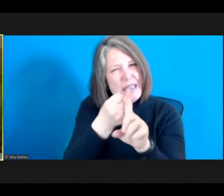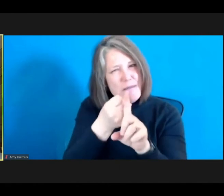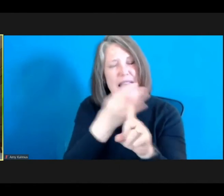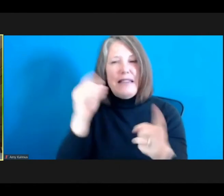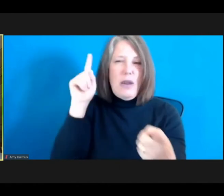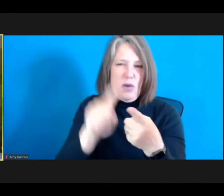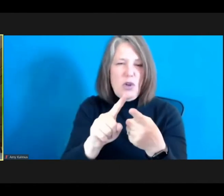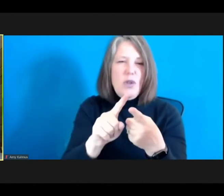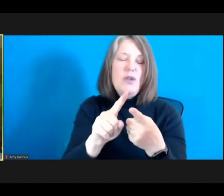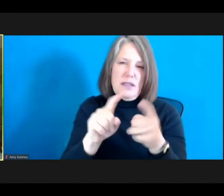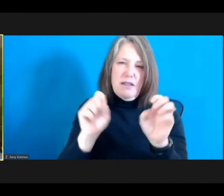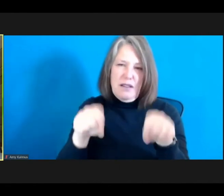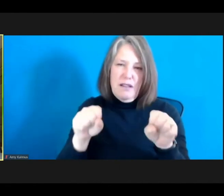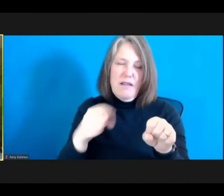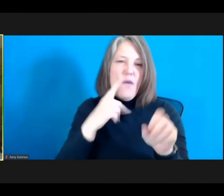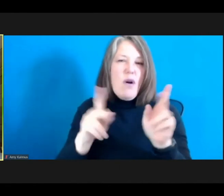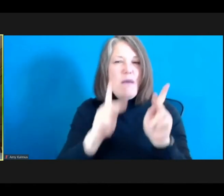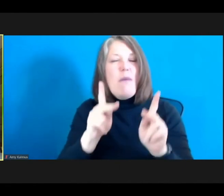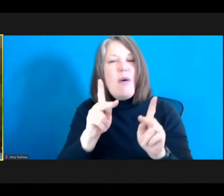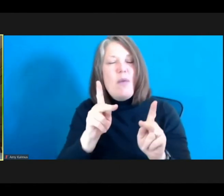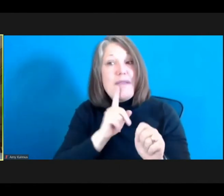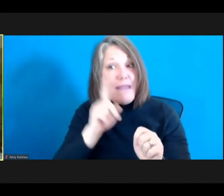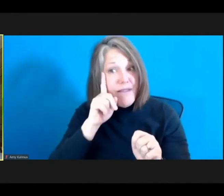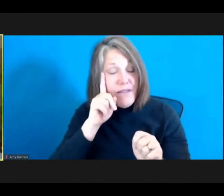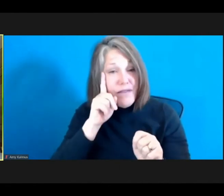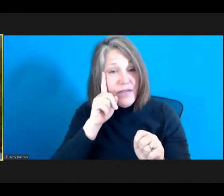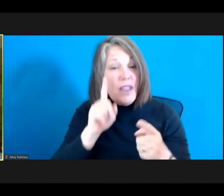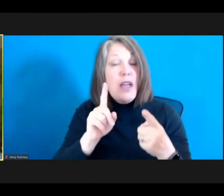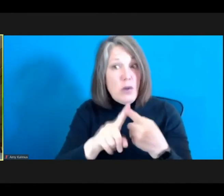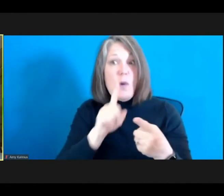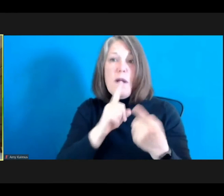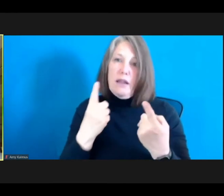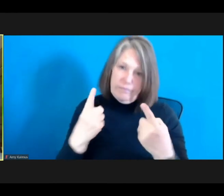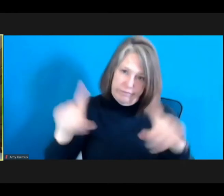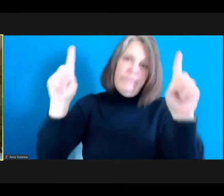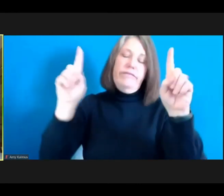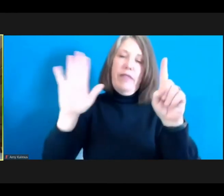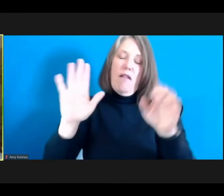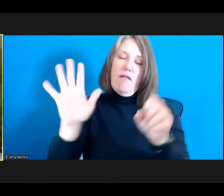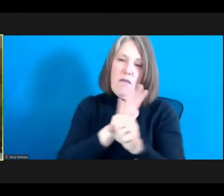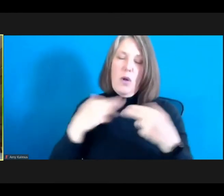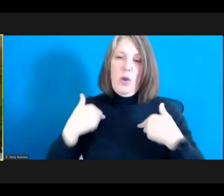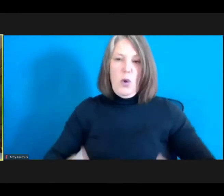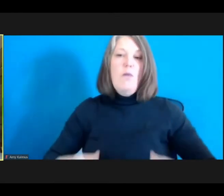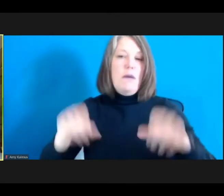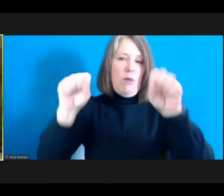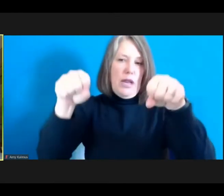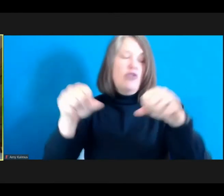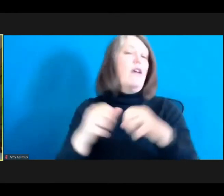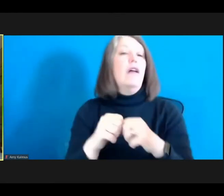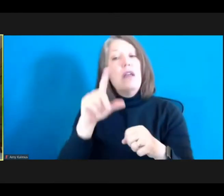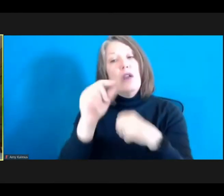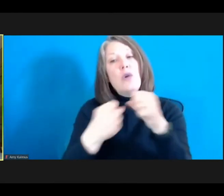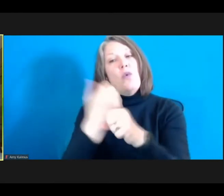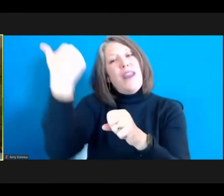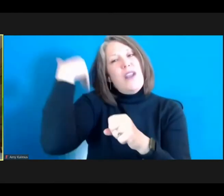the ability of individuals who are deaf in reaching their full human potential. 20 years ago,